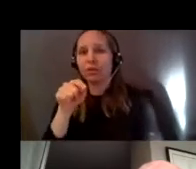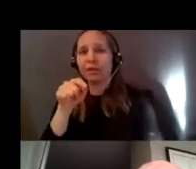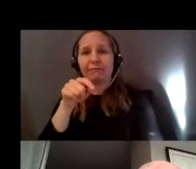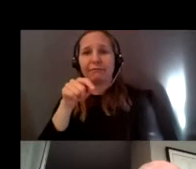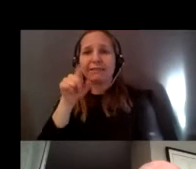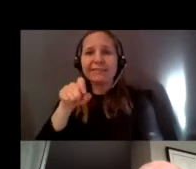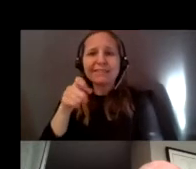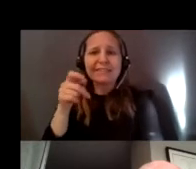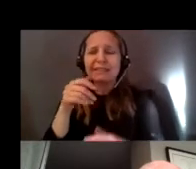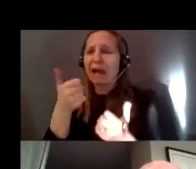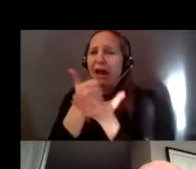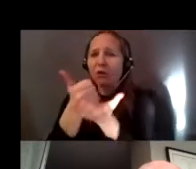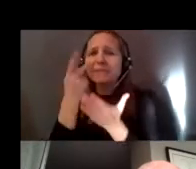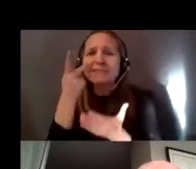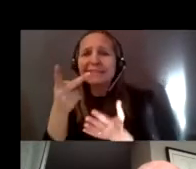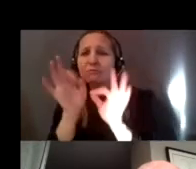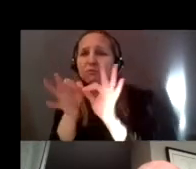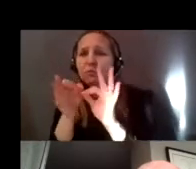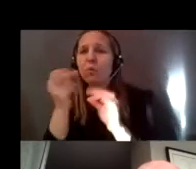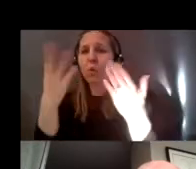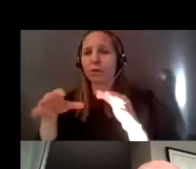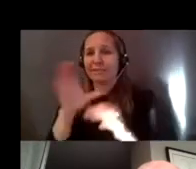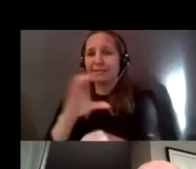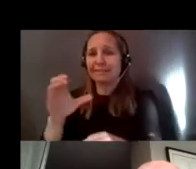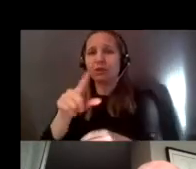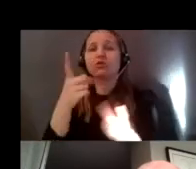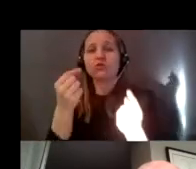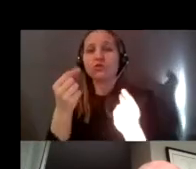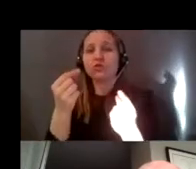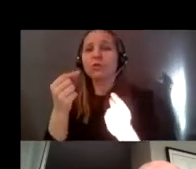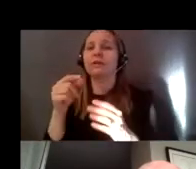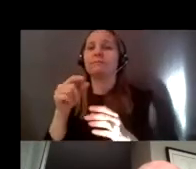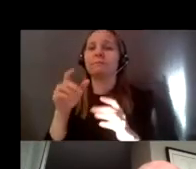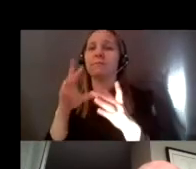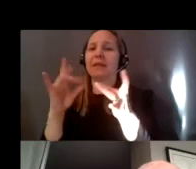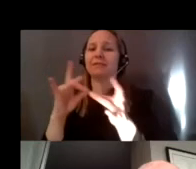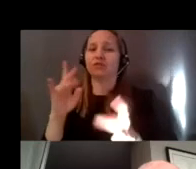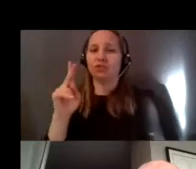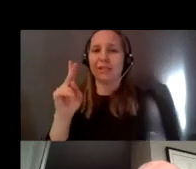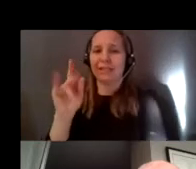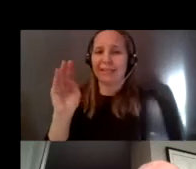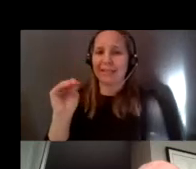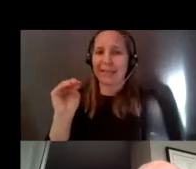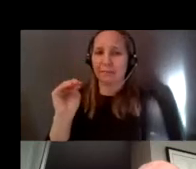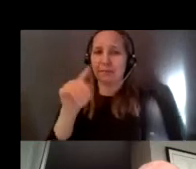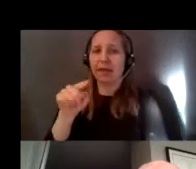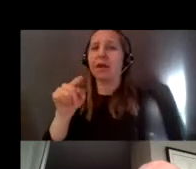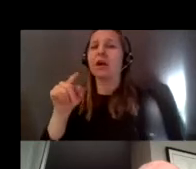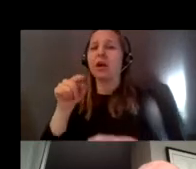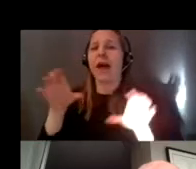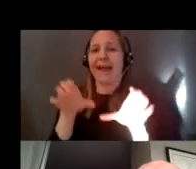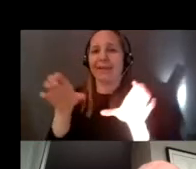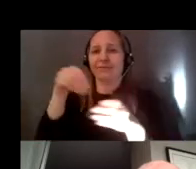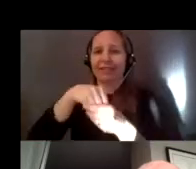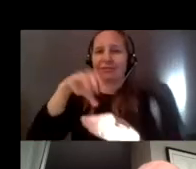closed captioning, please private message Tech Help Kim, who you'll see being active in the chat. So you can click on her name if you